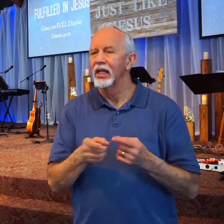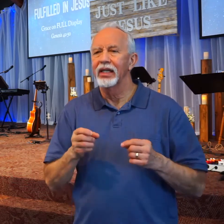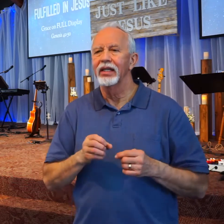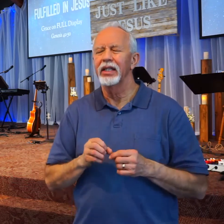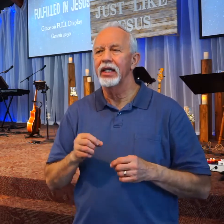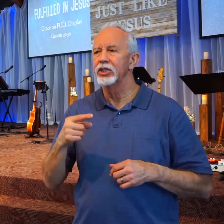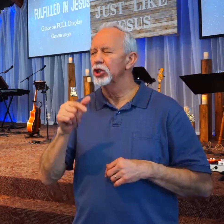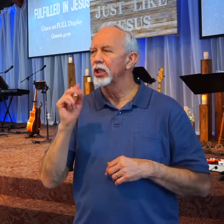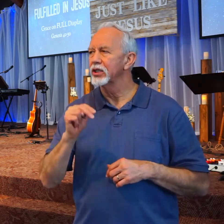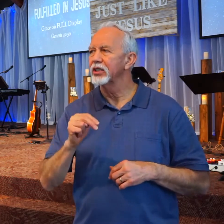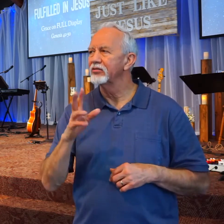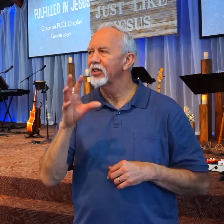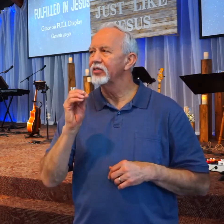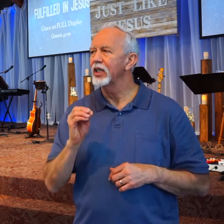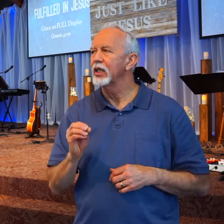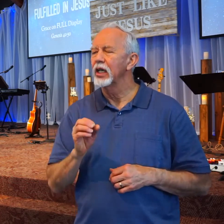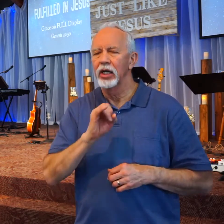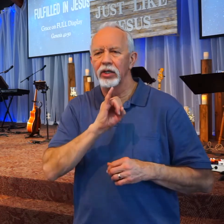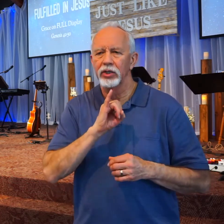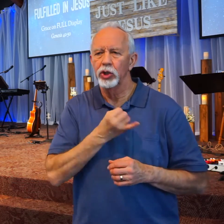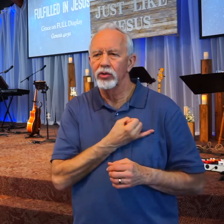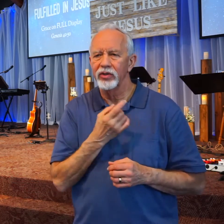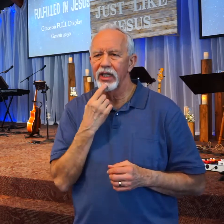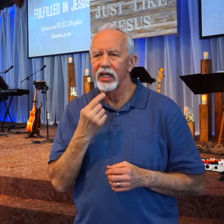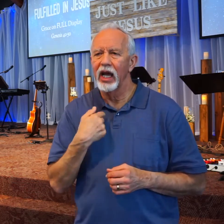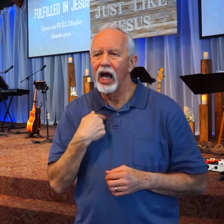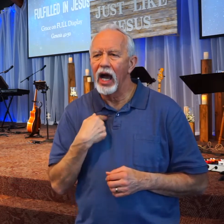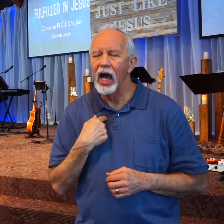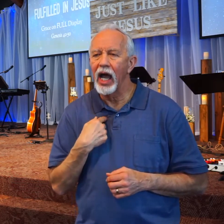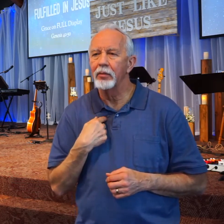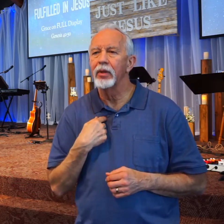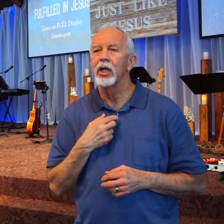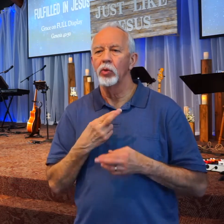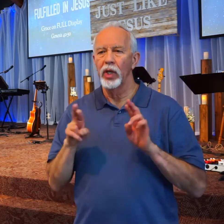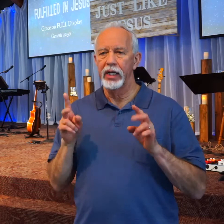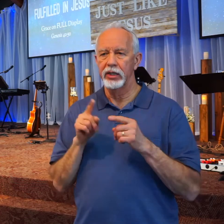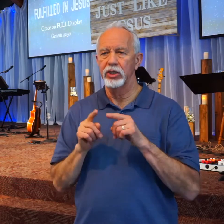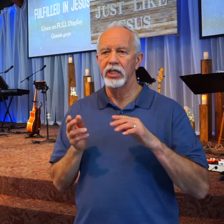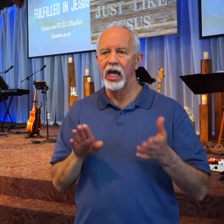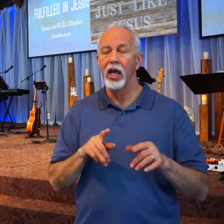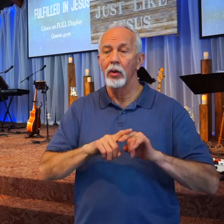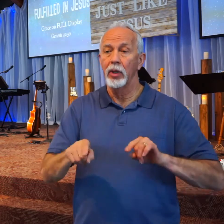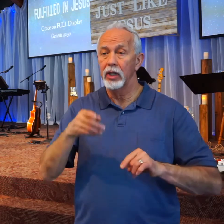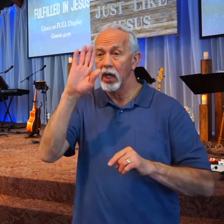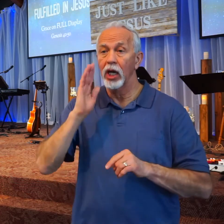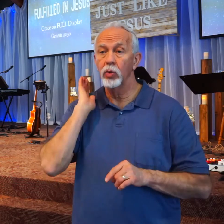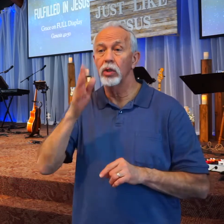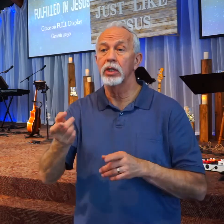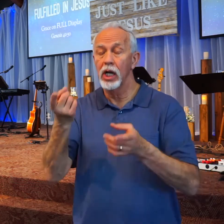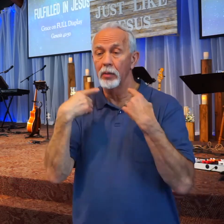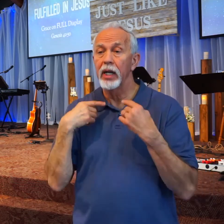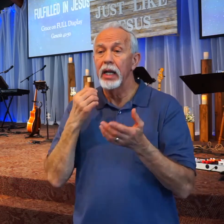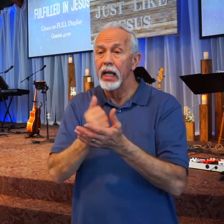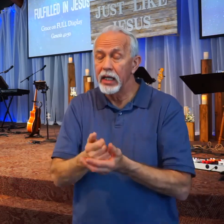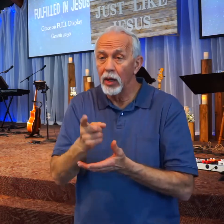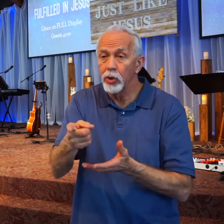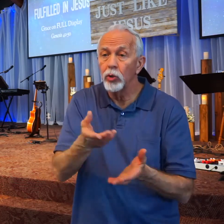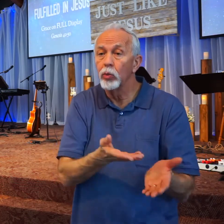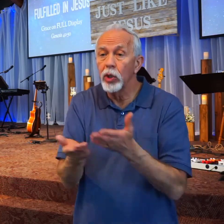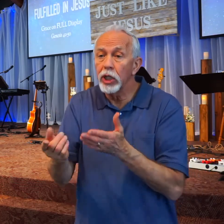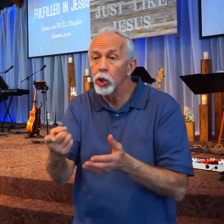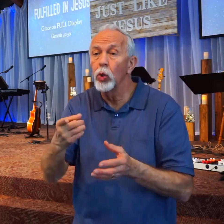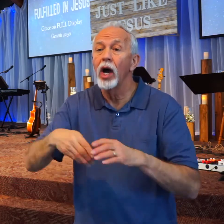50, Joseph said to his brothers, I'm about to die. But God will come to your aid and bring you up from this